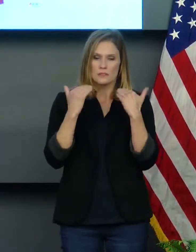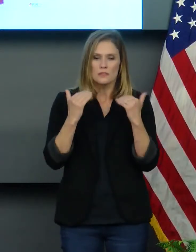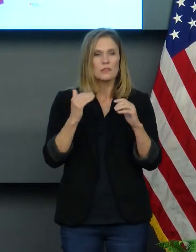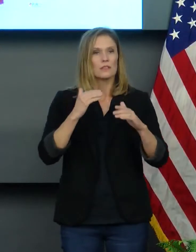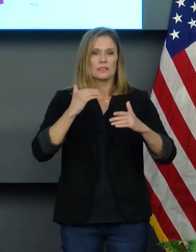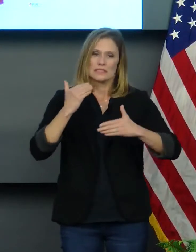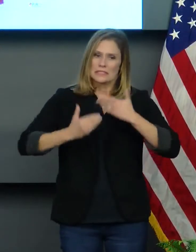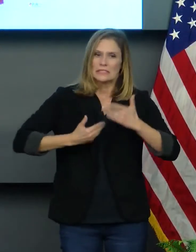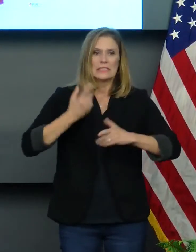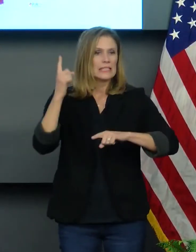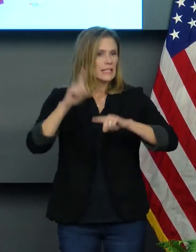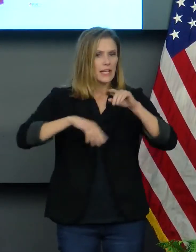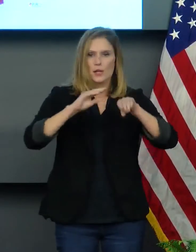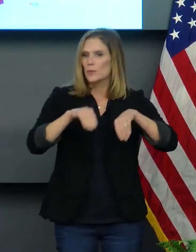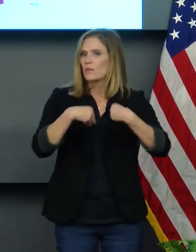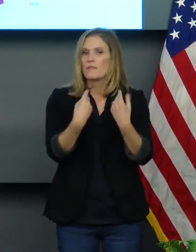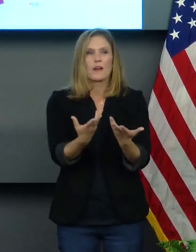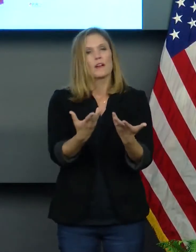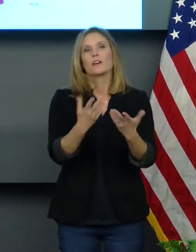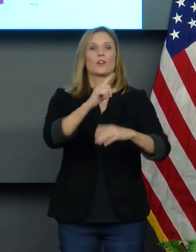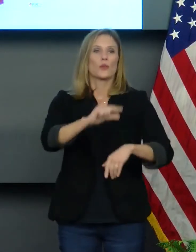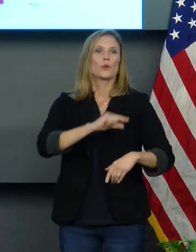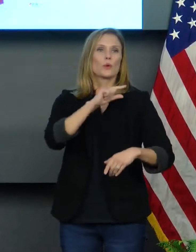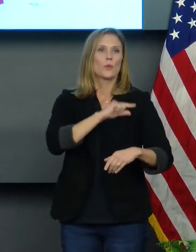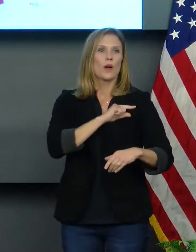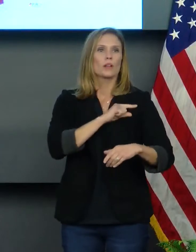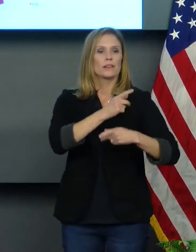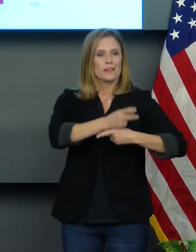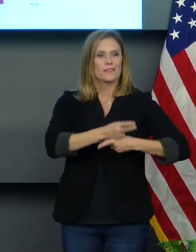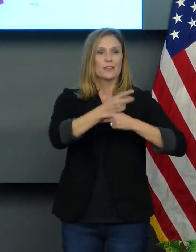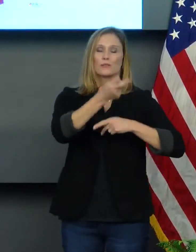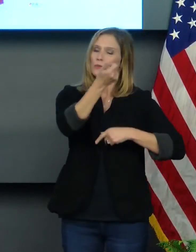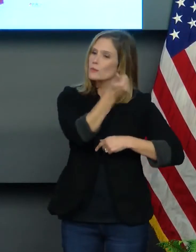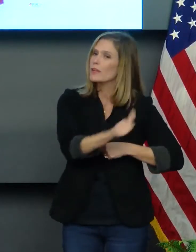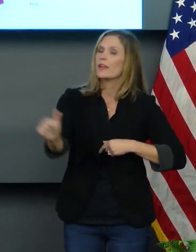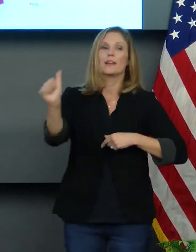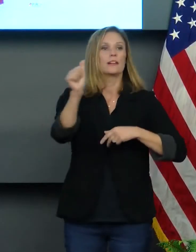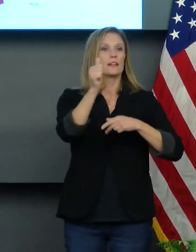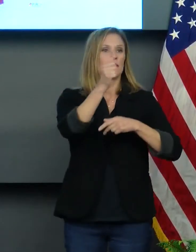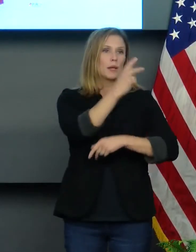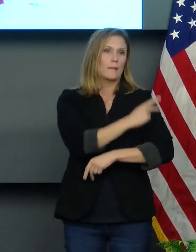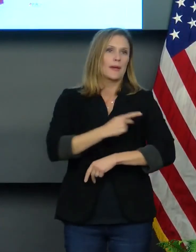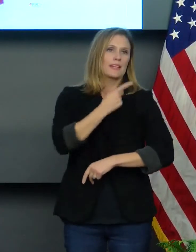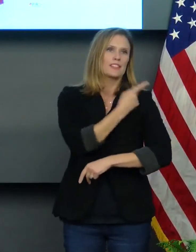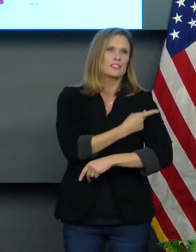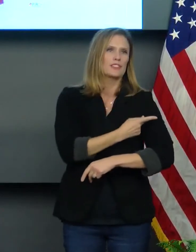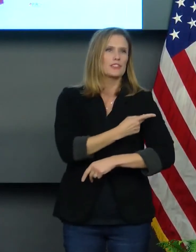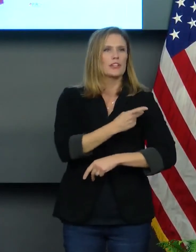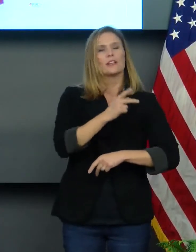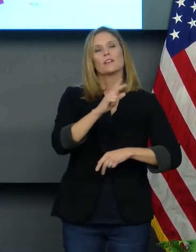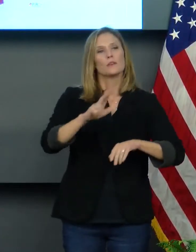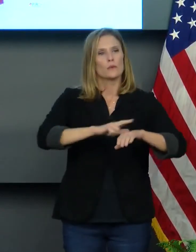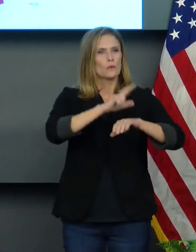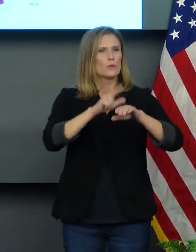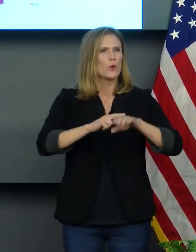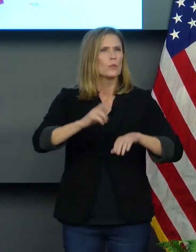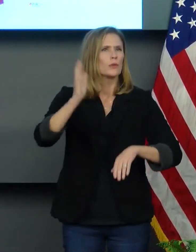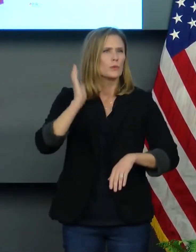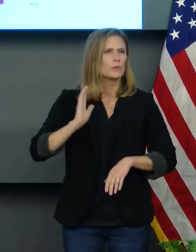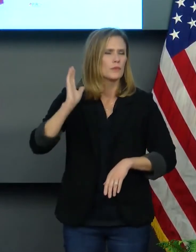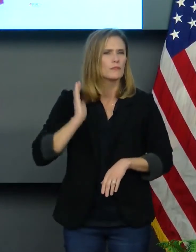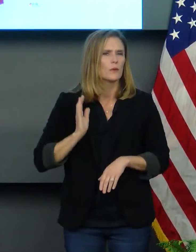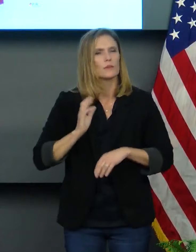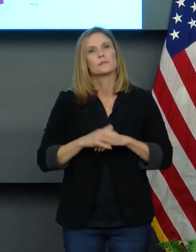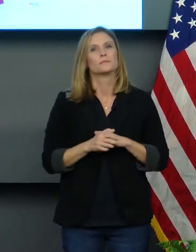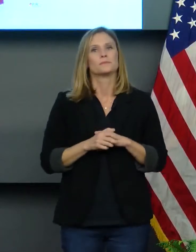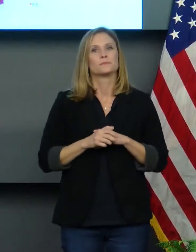are not able to provide the quality of care to any patient that they normally would under regular